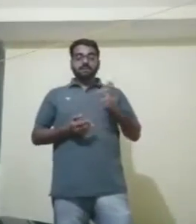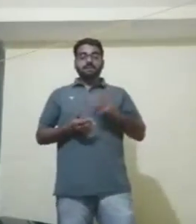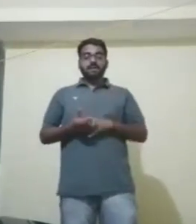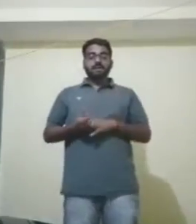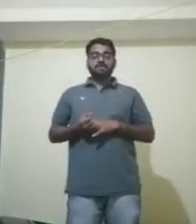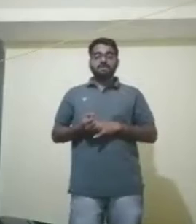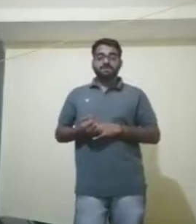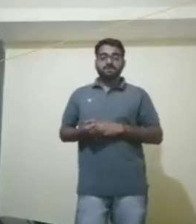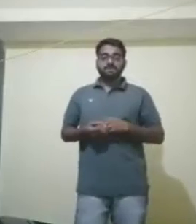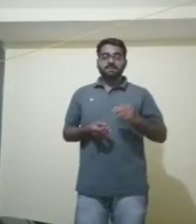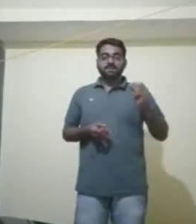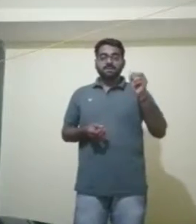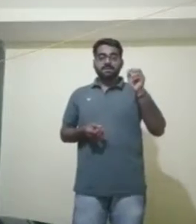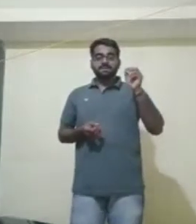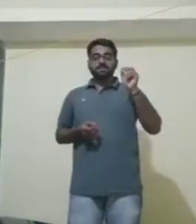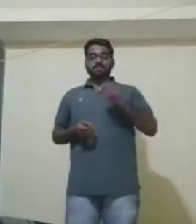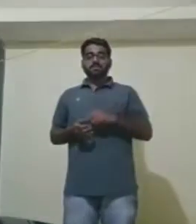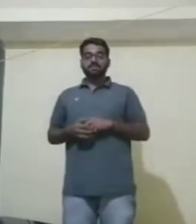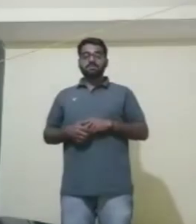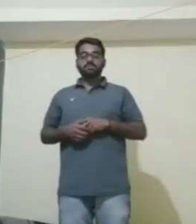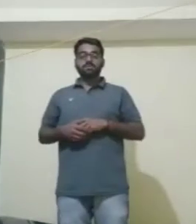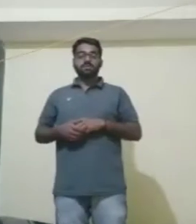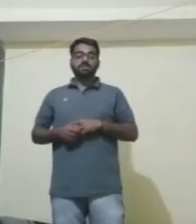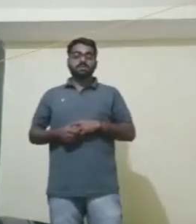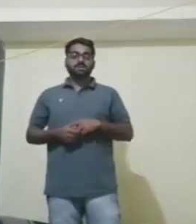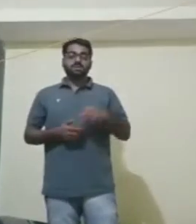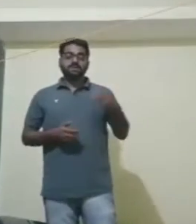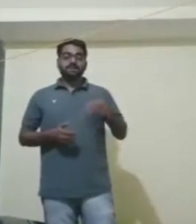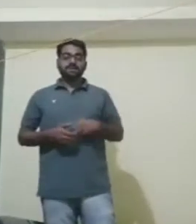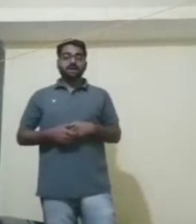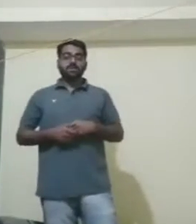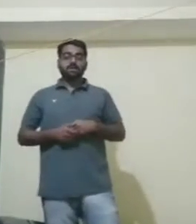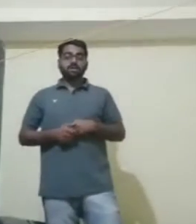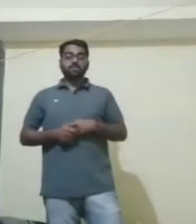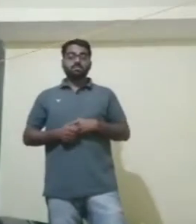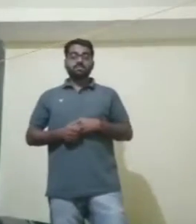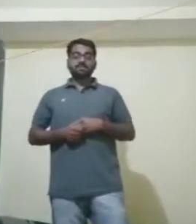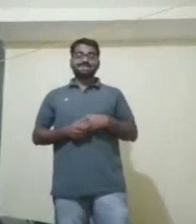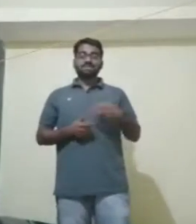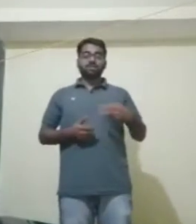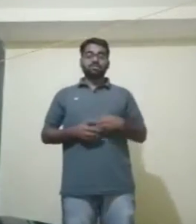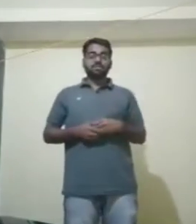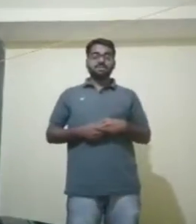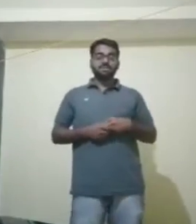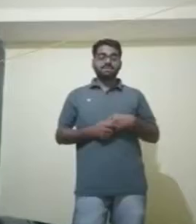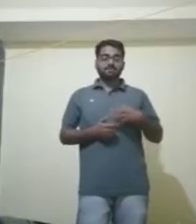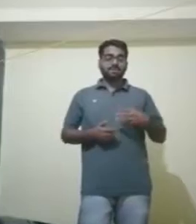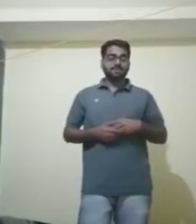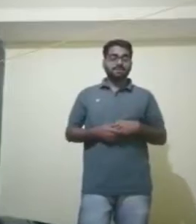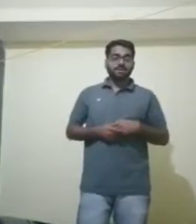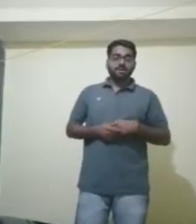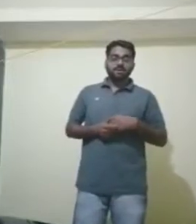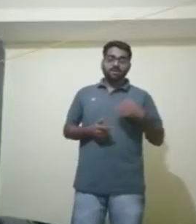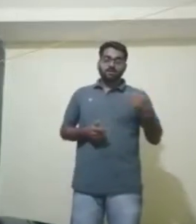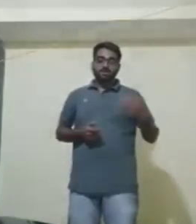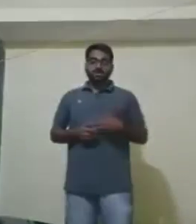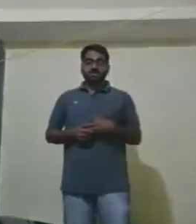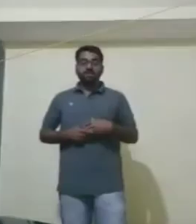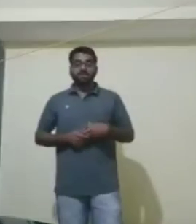In caret method, the index input is put, then our output string output is displayed on